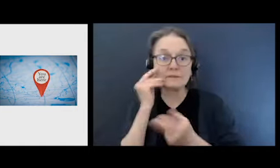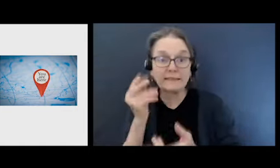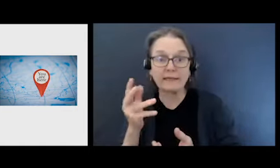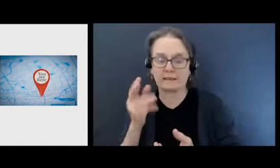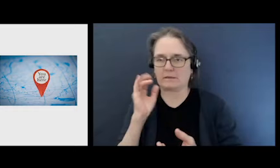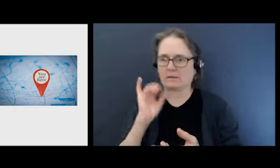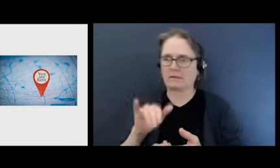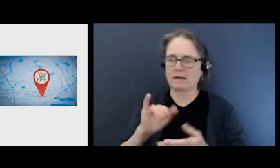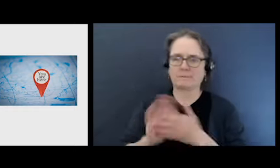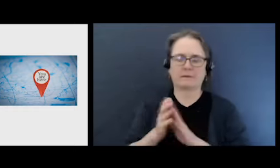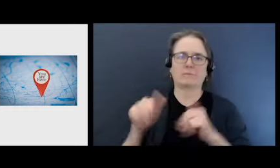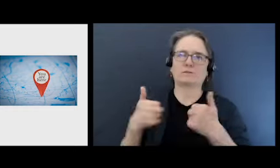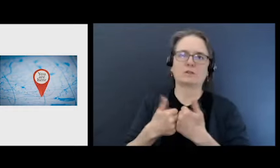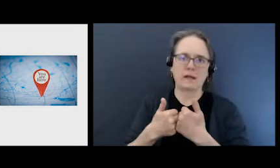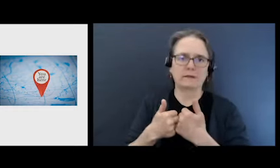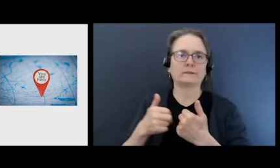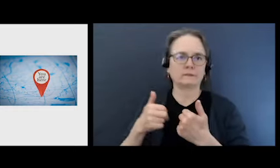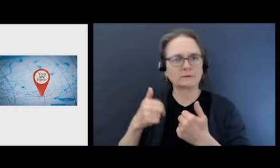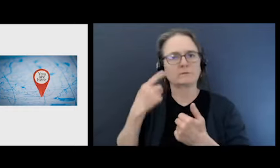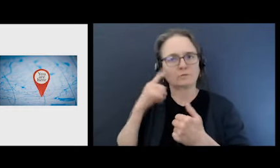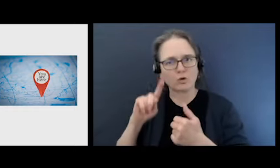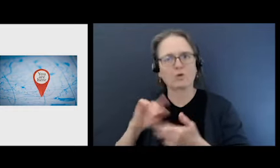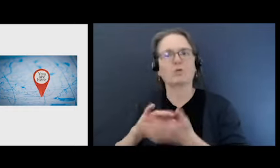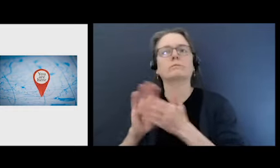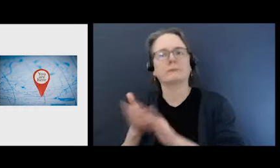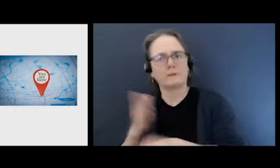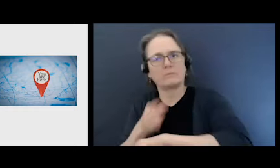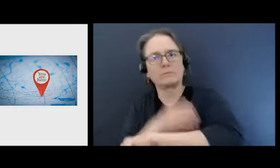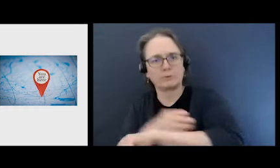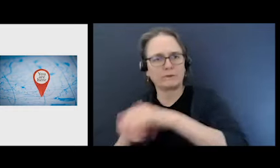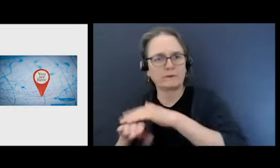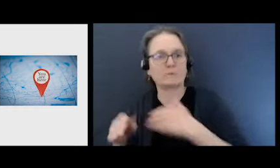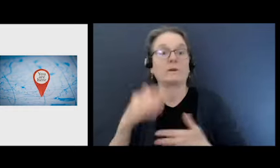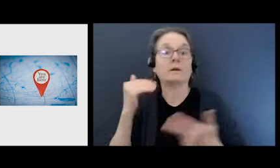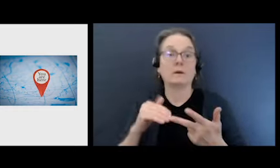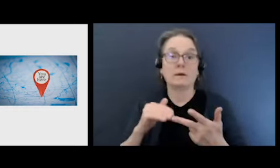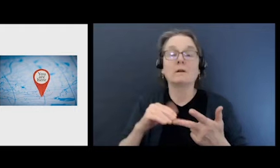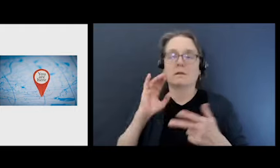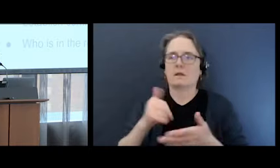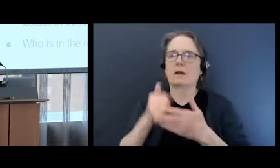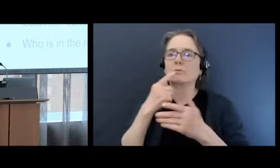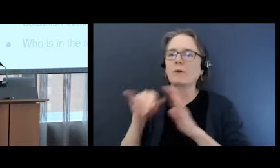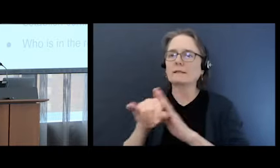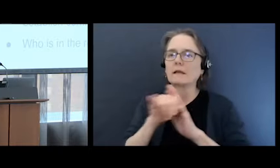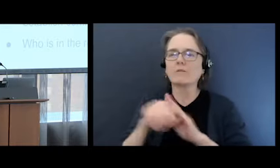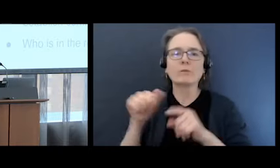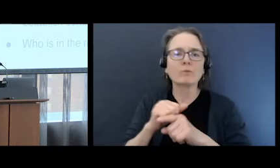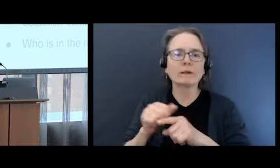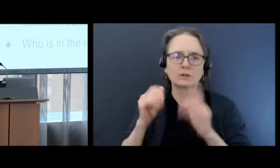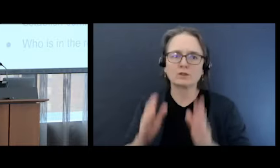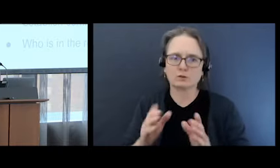to identify challenges and open problems to production and consumption of multimodal accessibility first